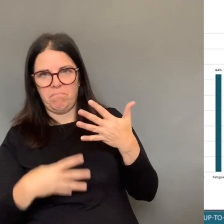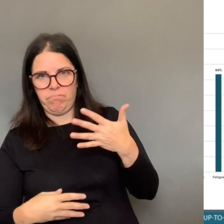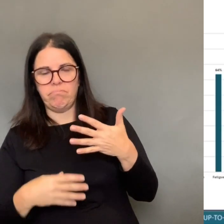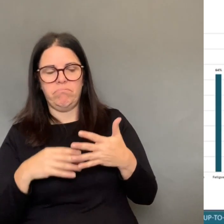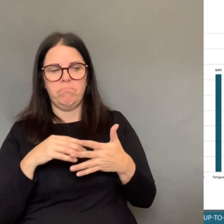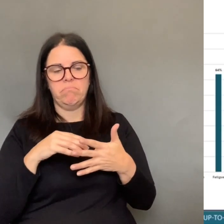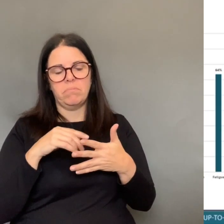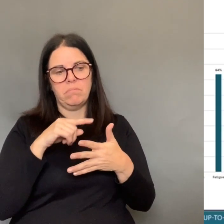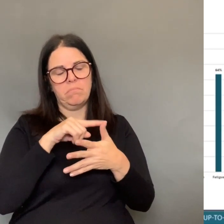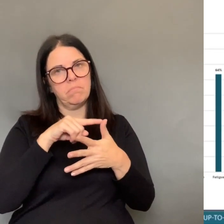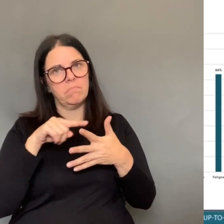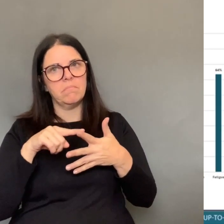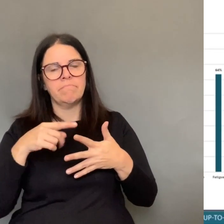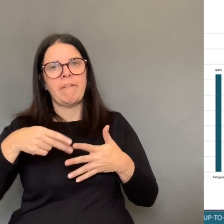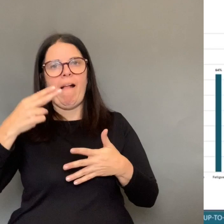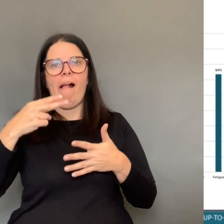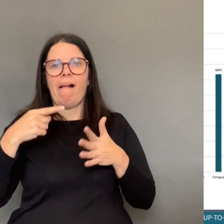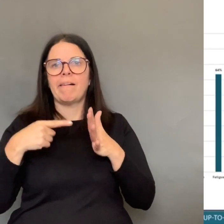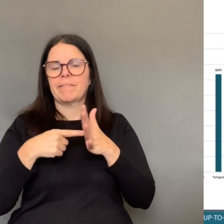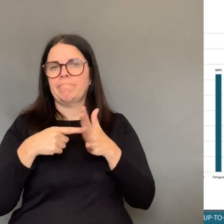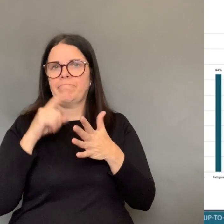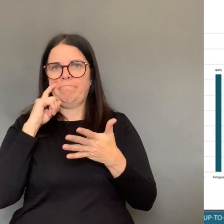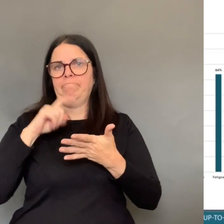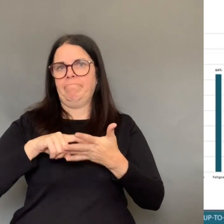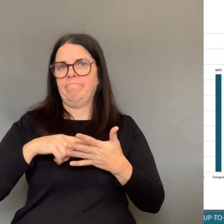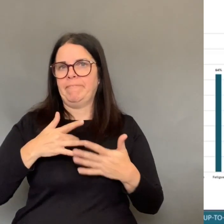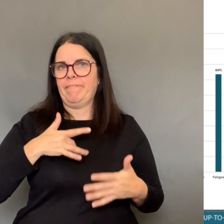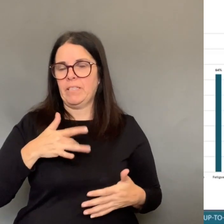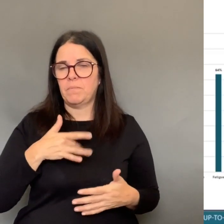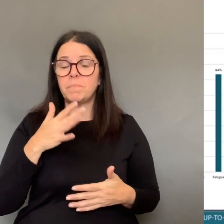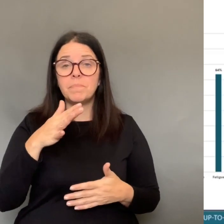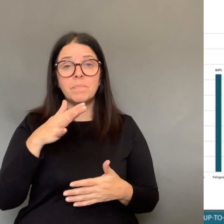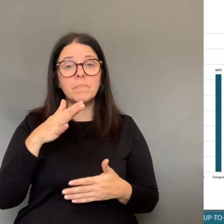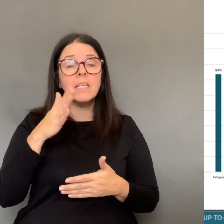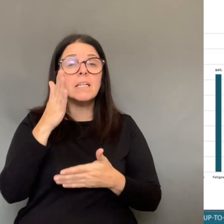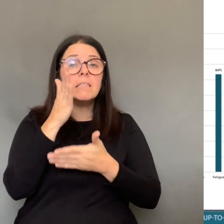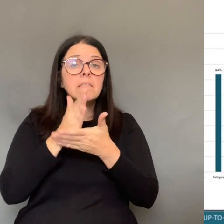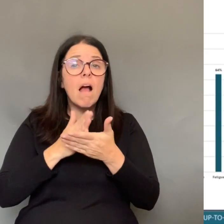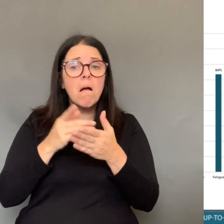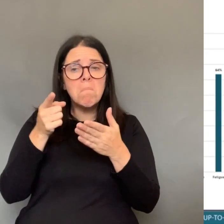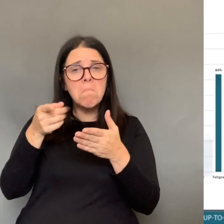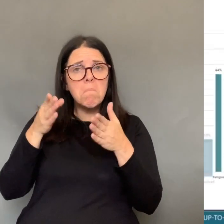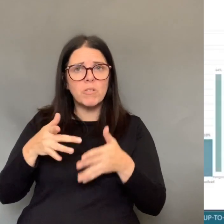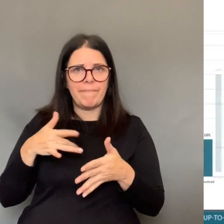but what we're trying to show is what's the most dominant symptoms that these people are presenting with.